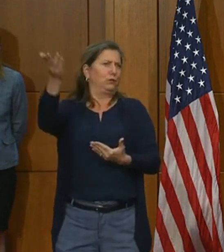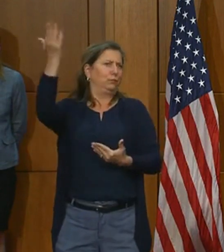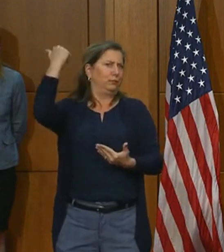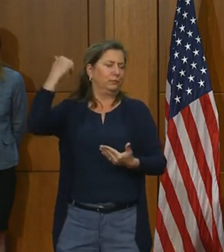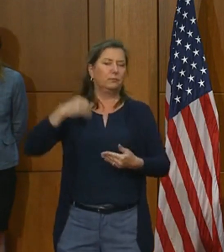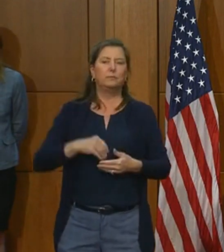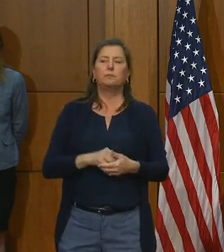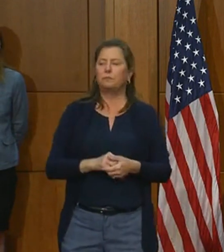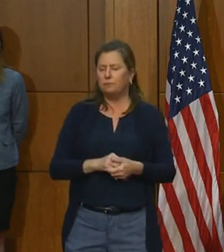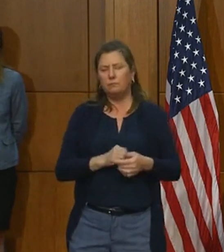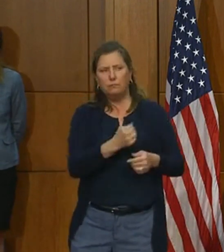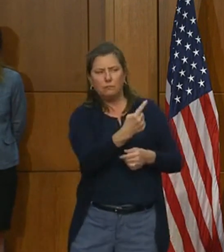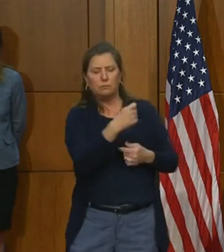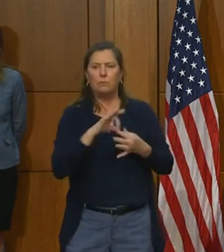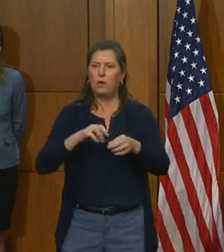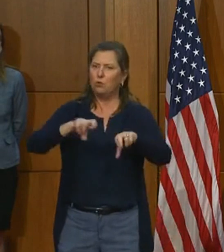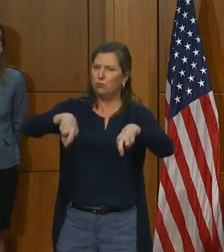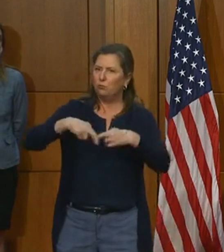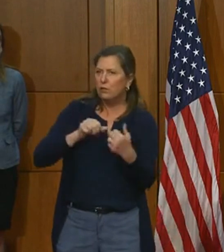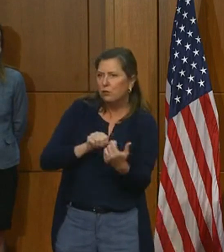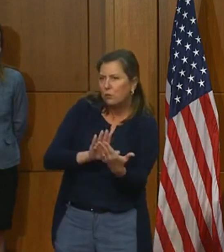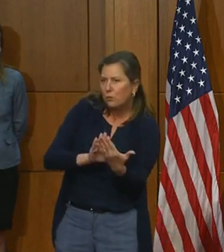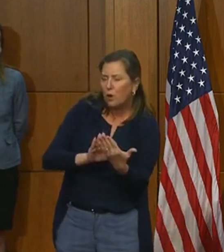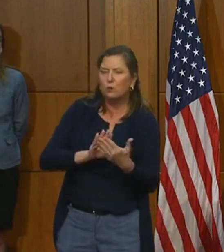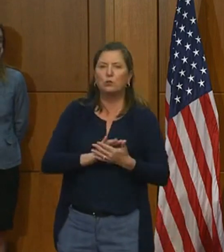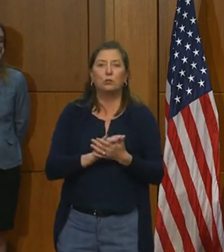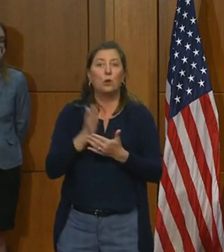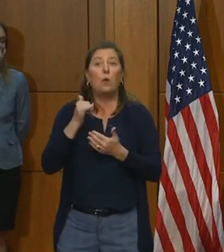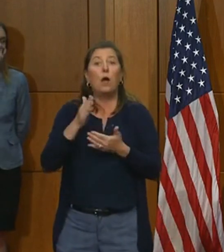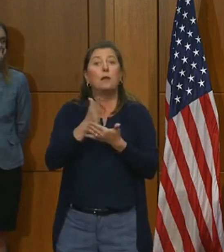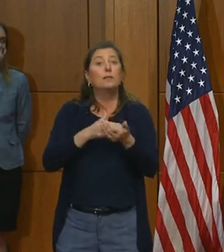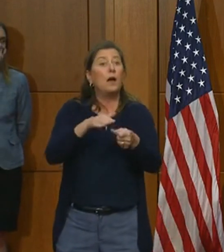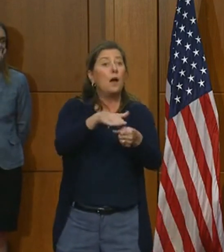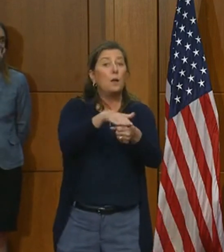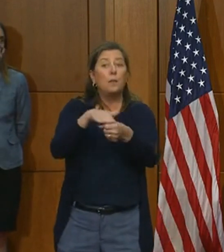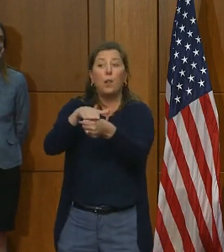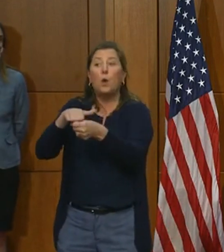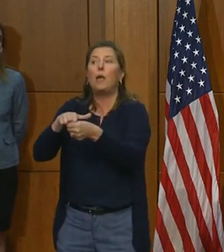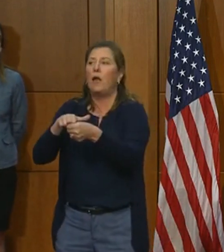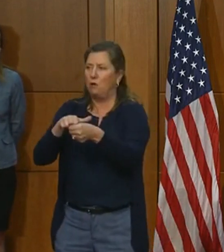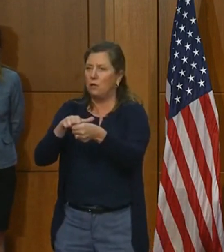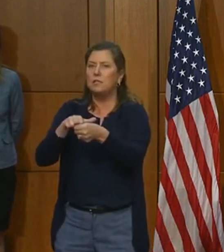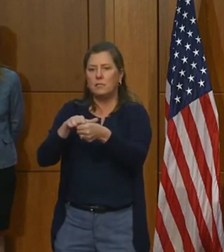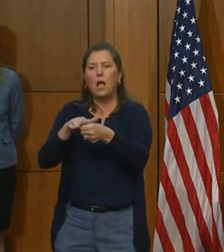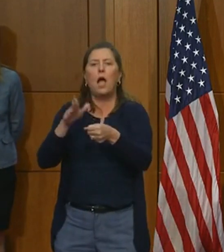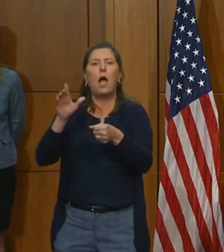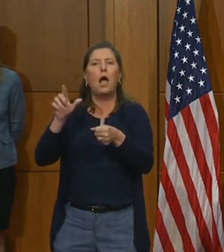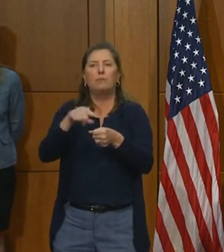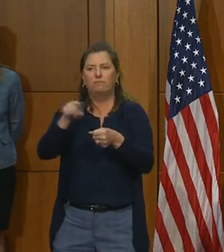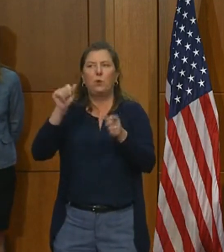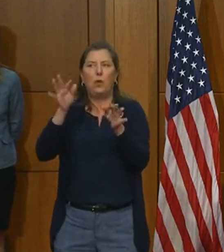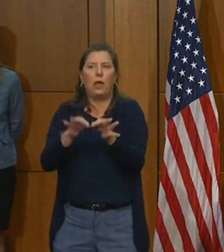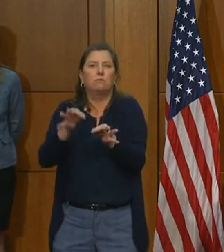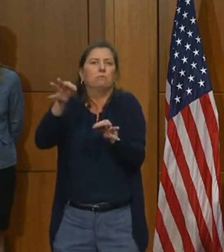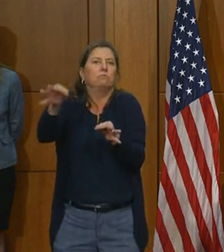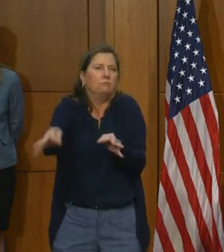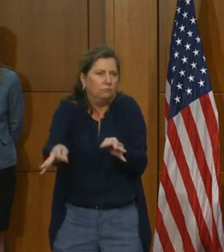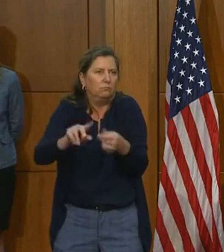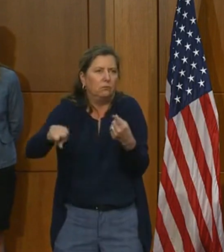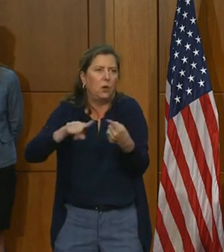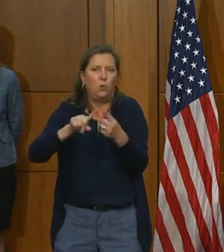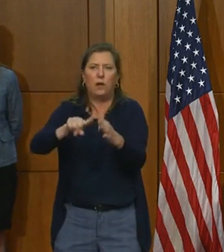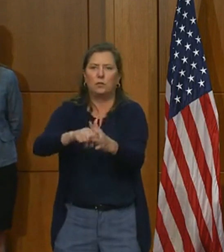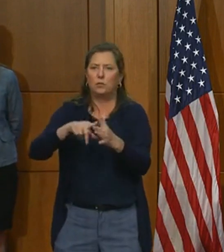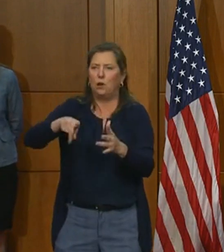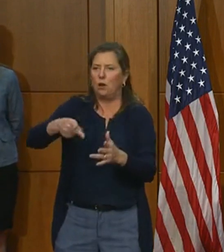the regional approach, why some localities have been allowed to delay entering phase